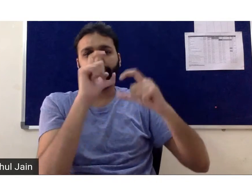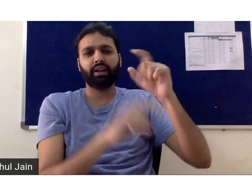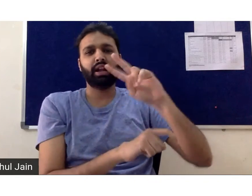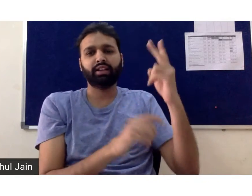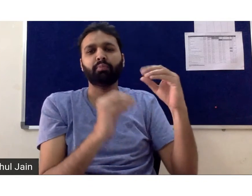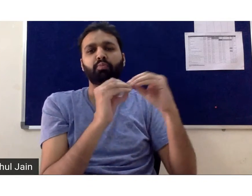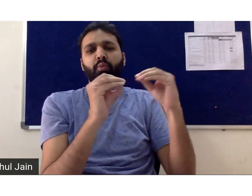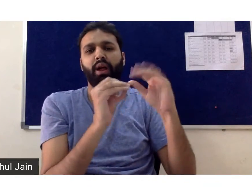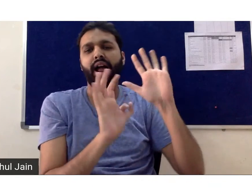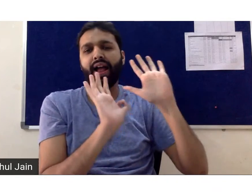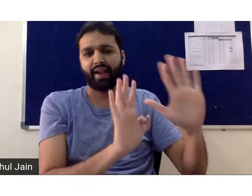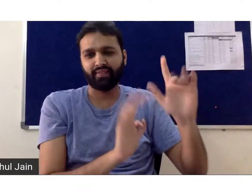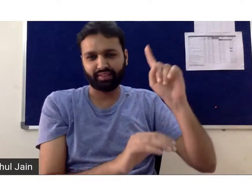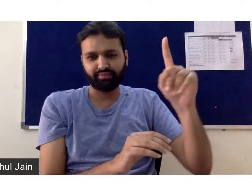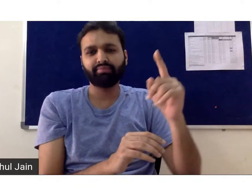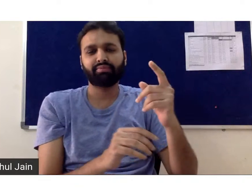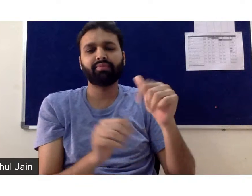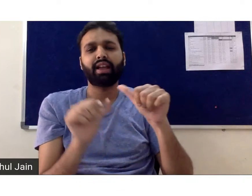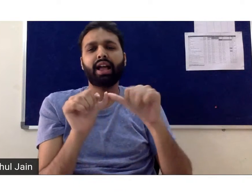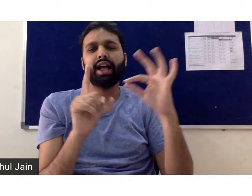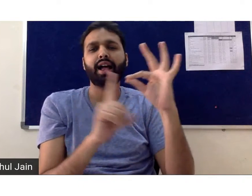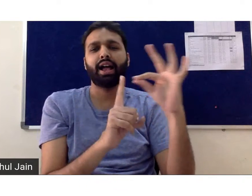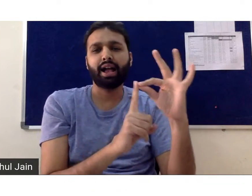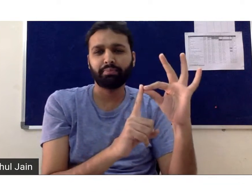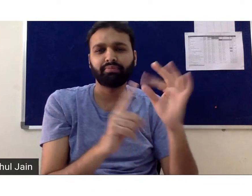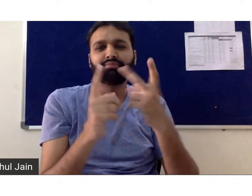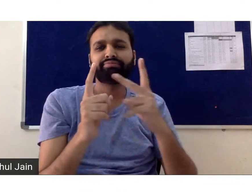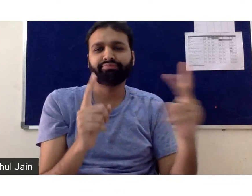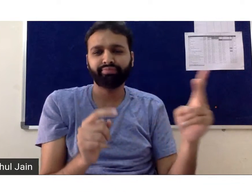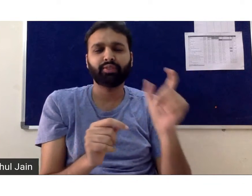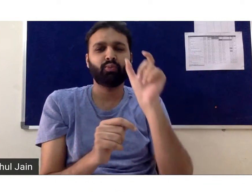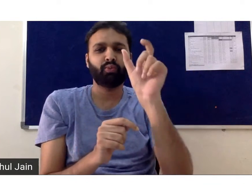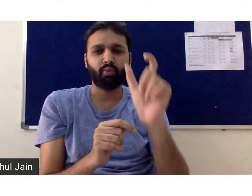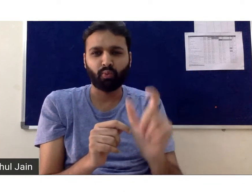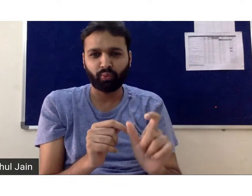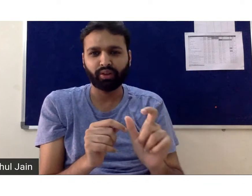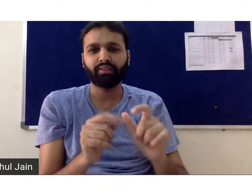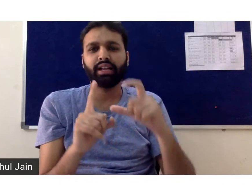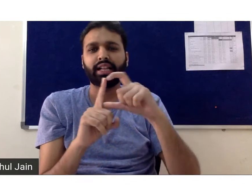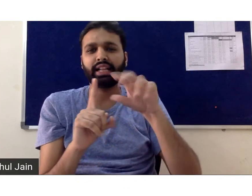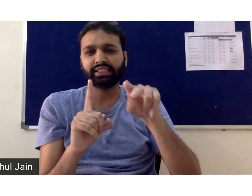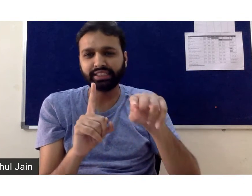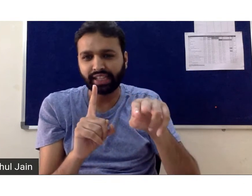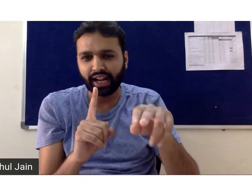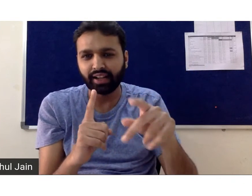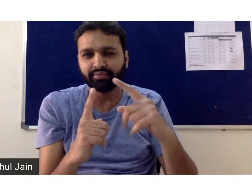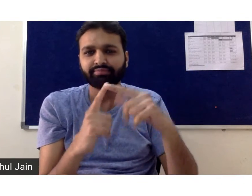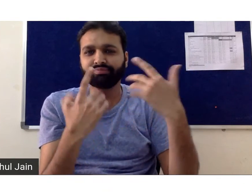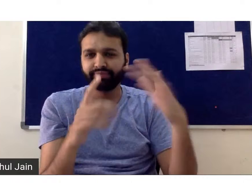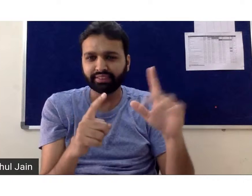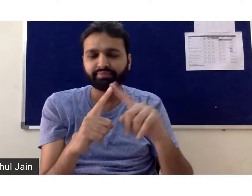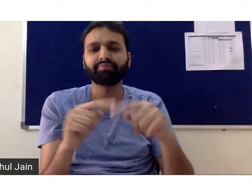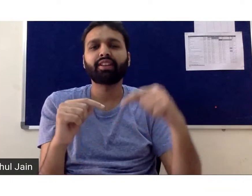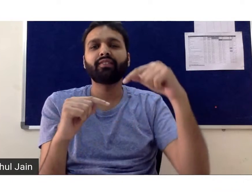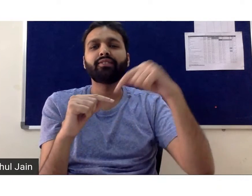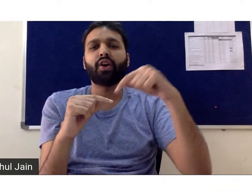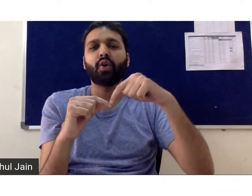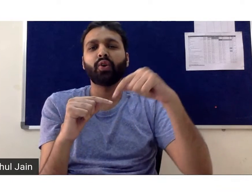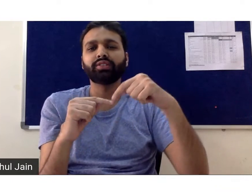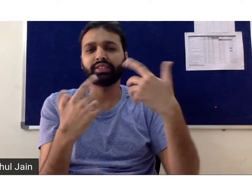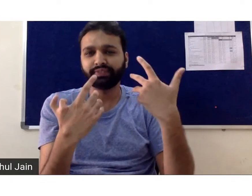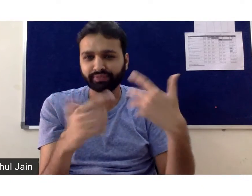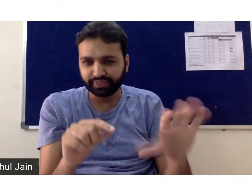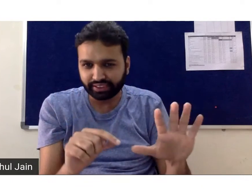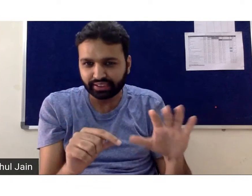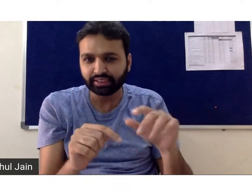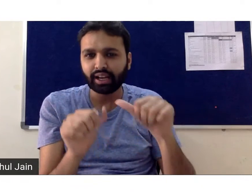worked for 8 months, and previously we had another company in Mumbai, which